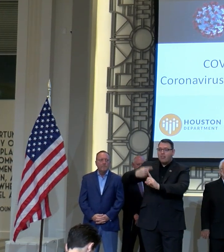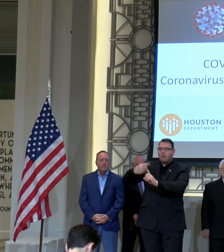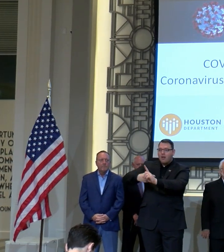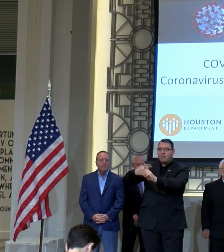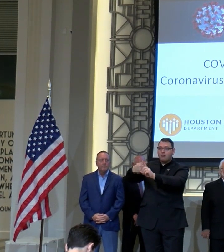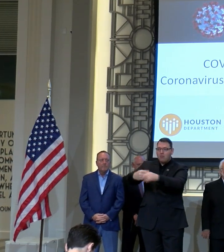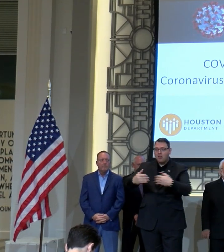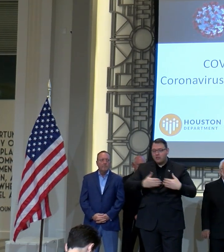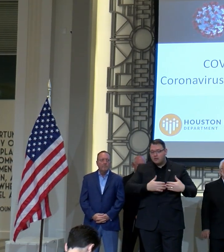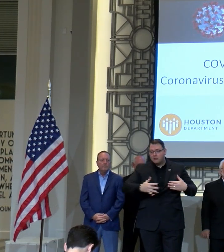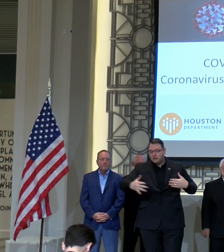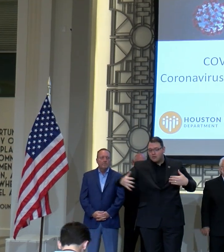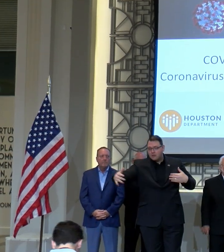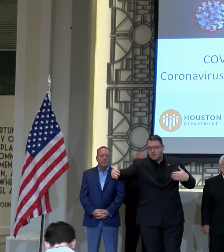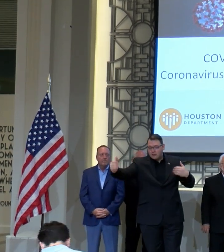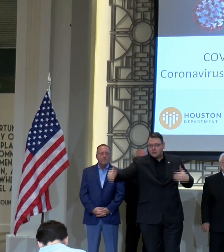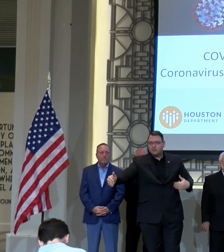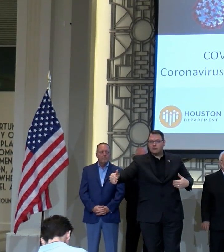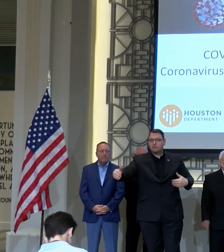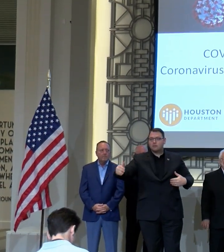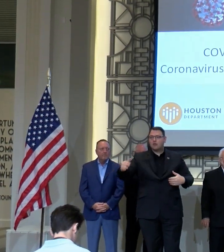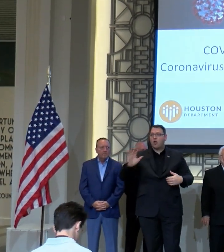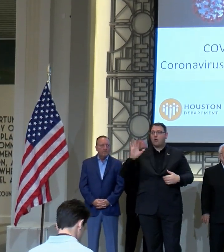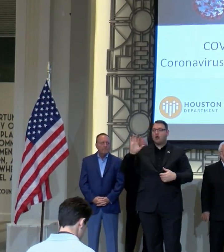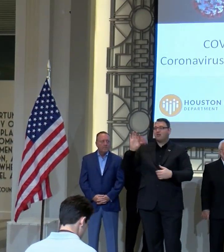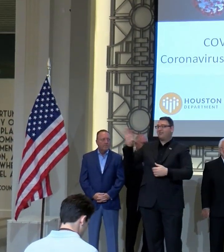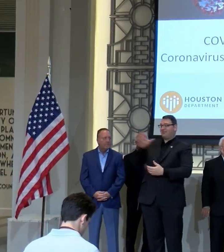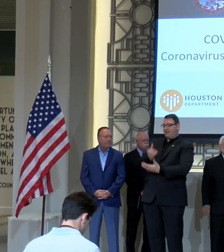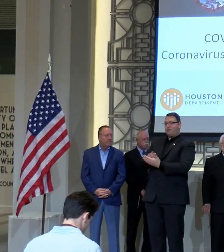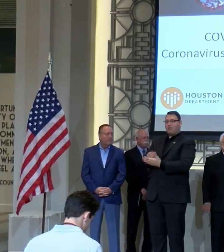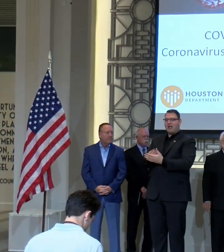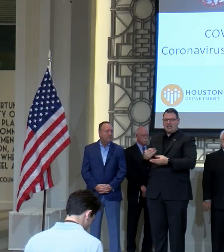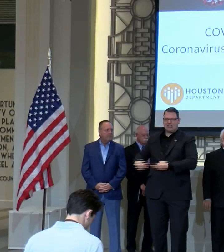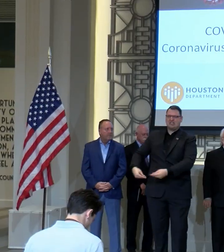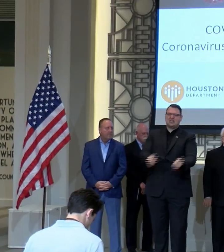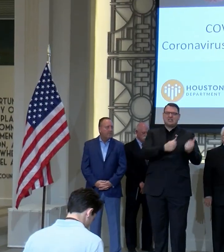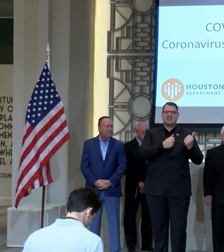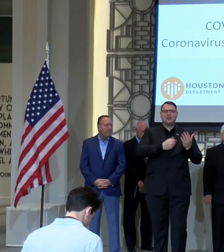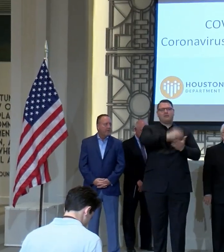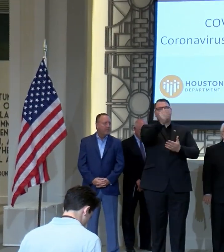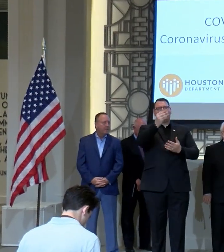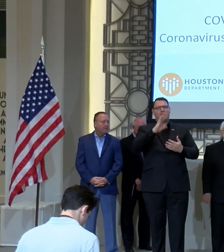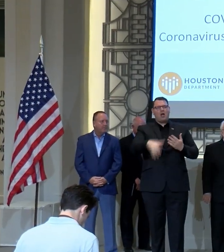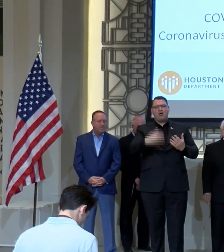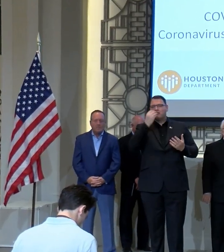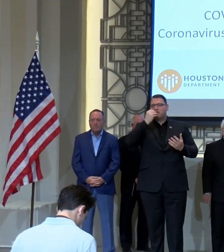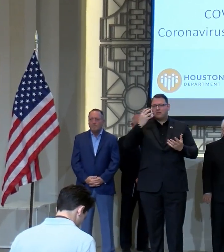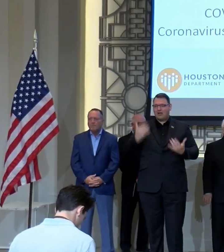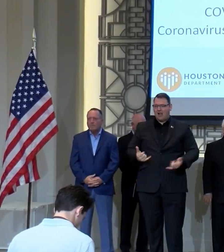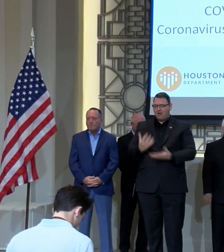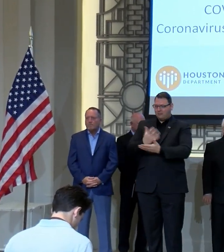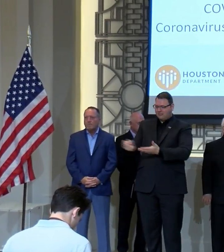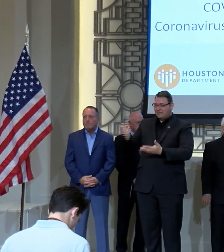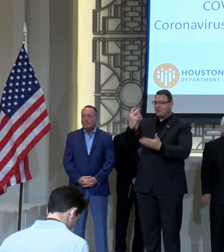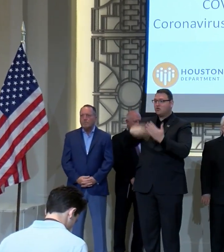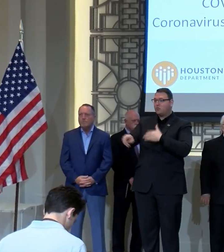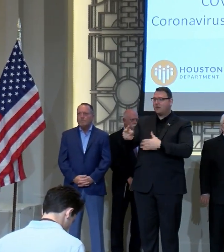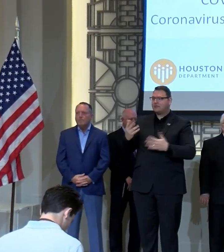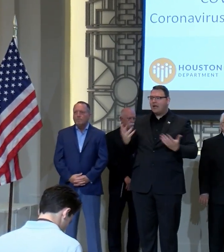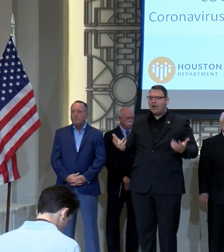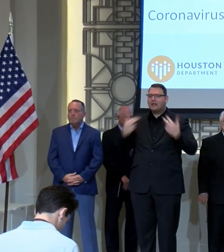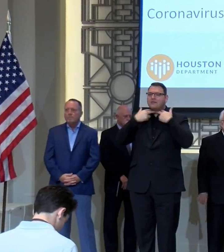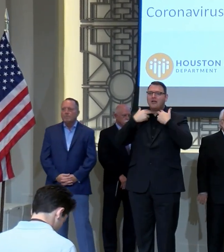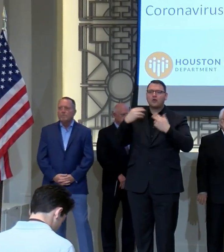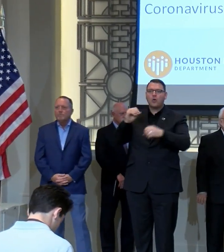don't want to go and spend your entire check, just going to the grocery store, and then 2 weeks from now you may find